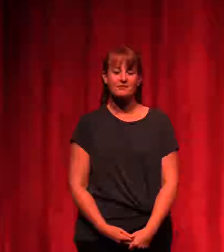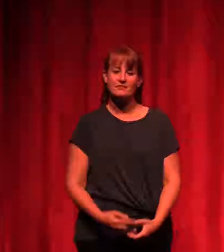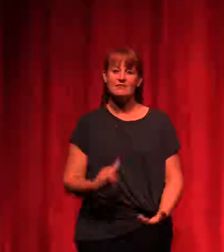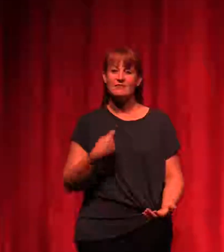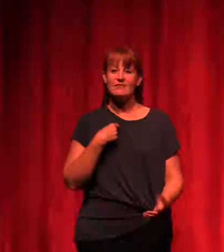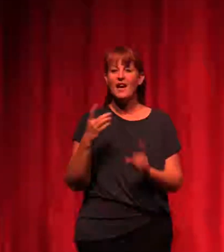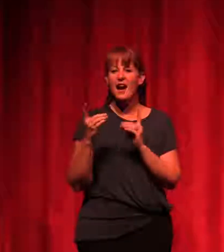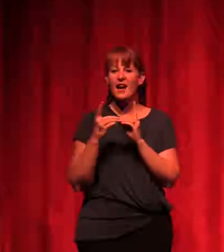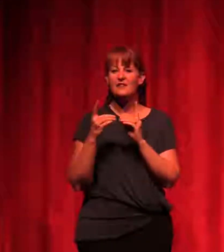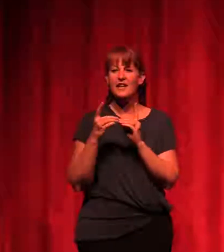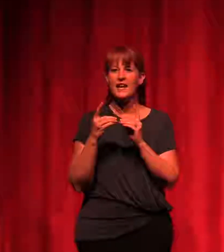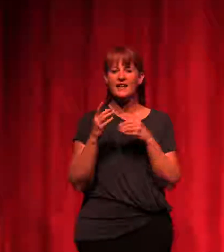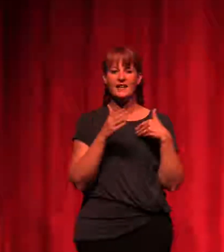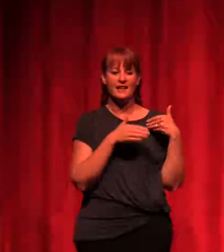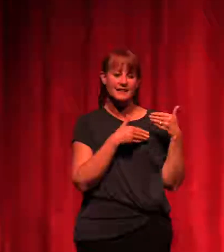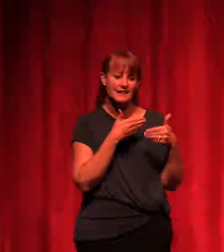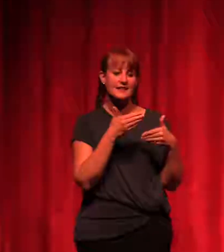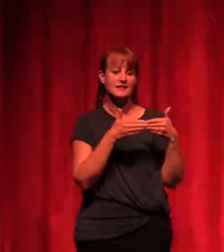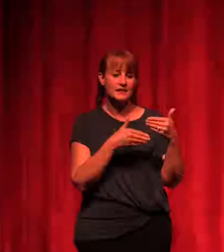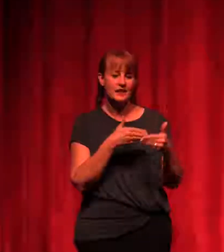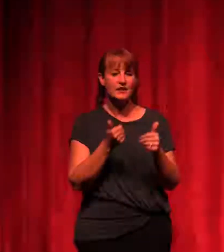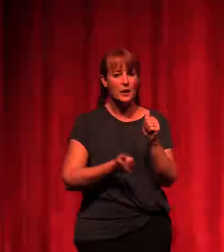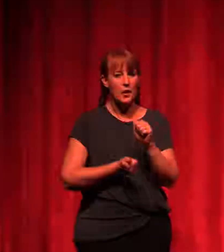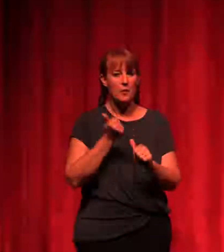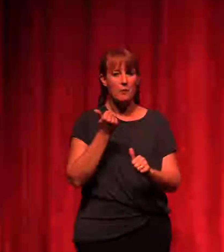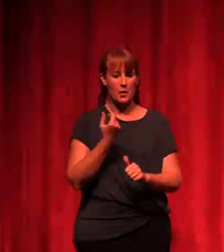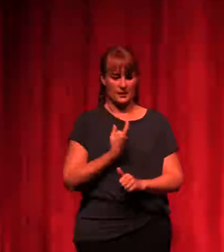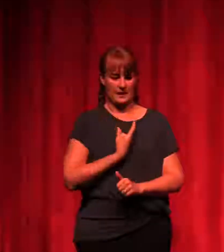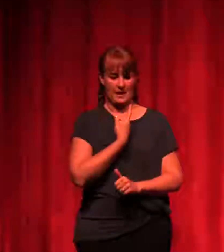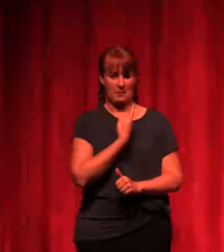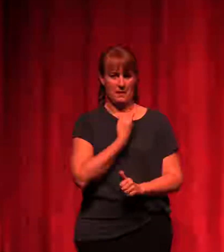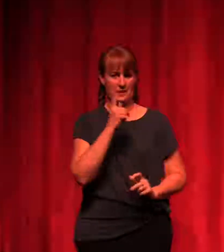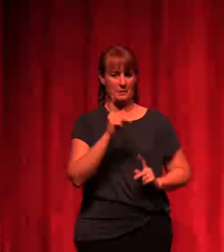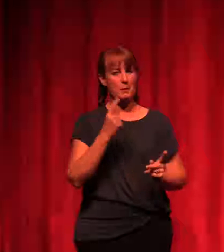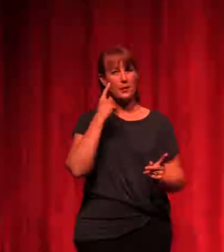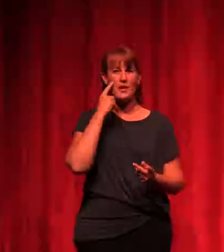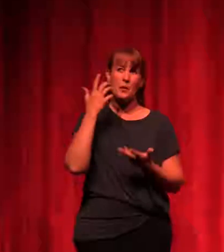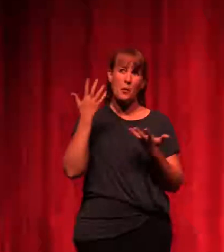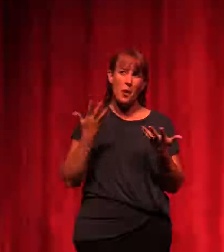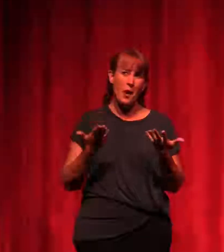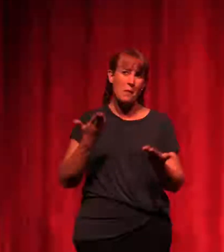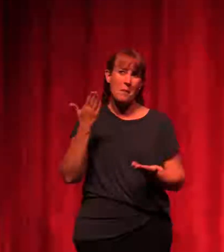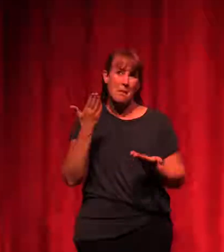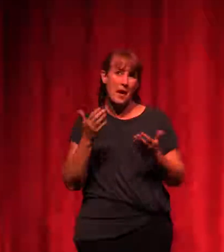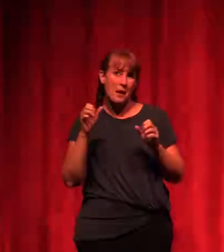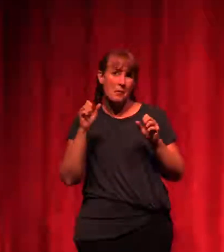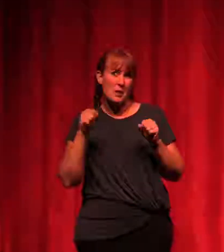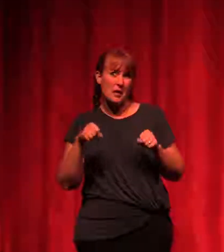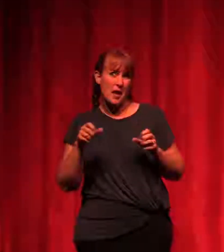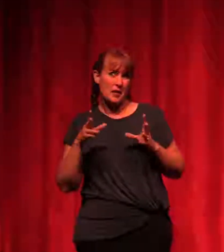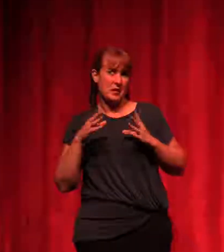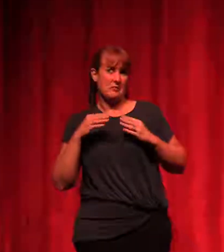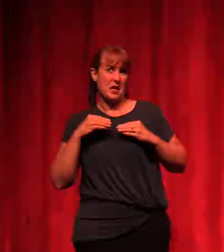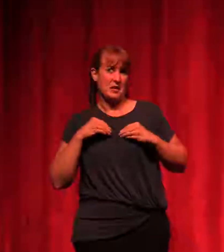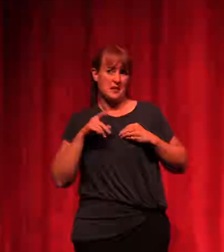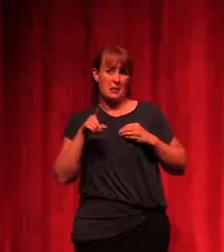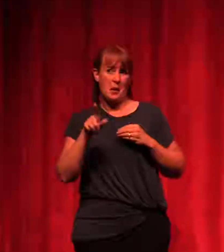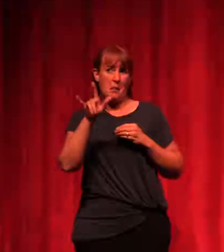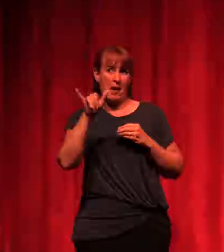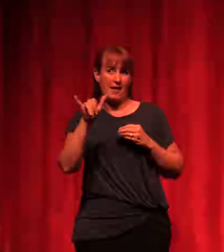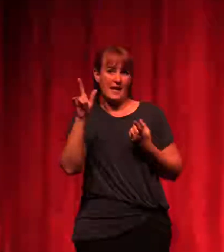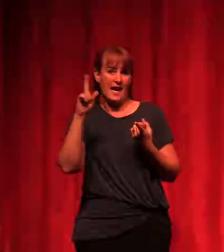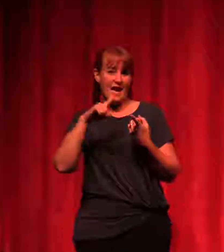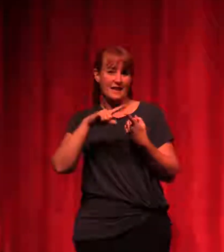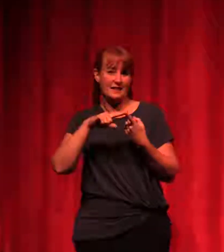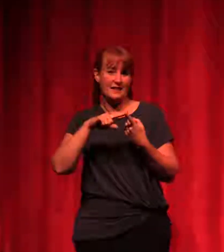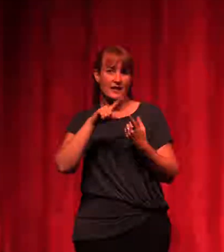I've dated a succession of mostly monogamous people who think, well, maybe this poly thing, I could maybe give it a try, until